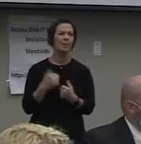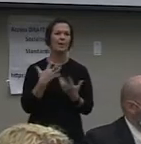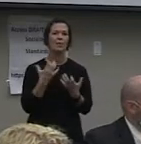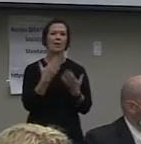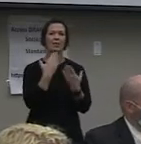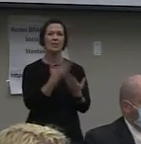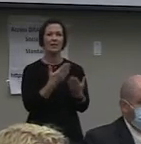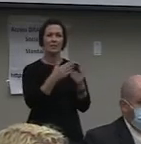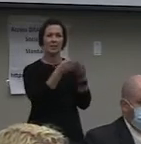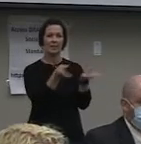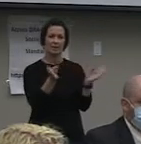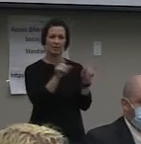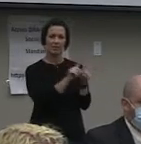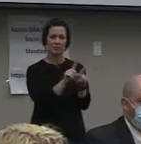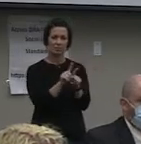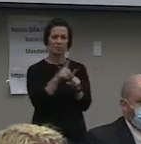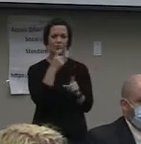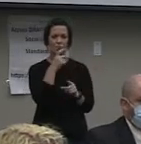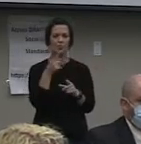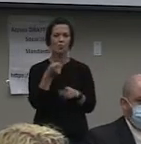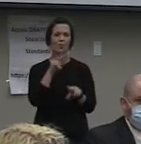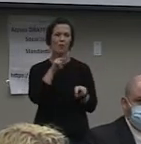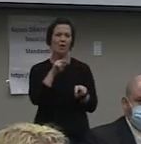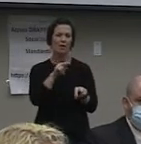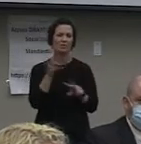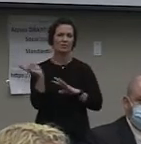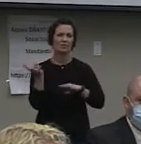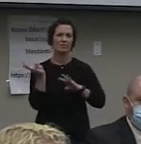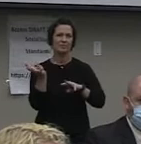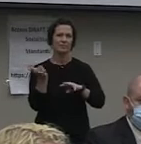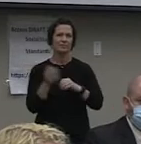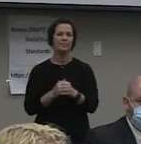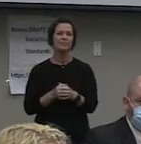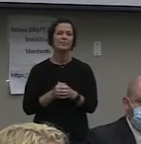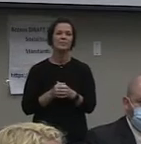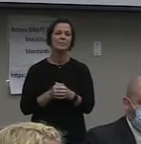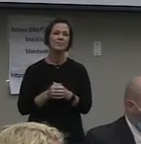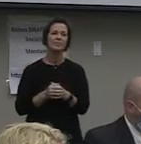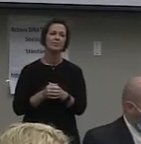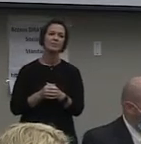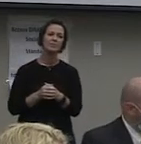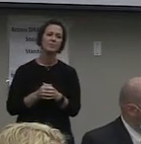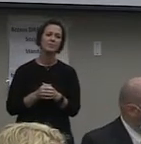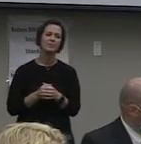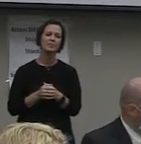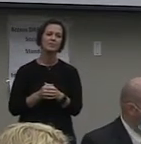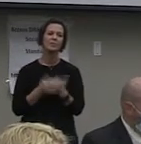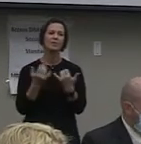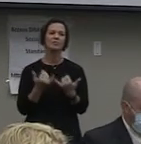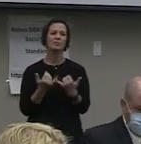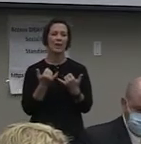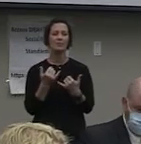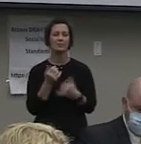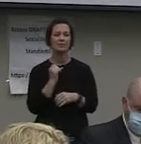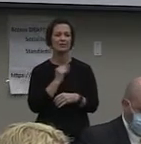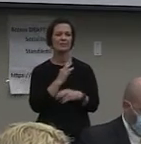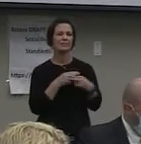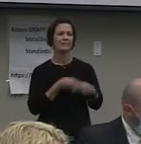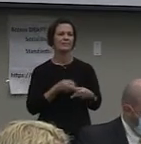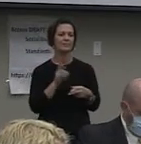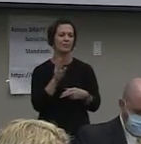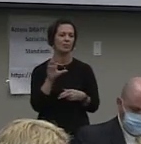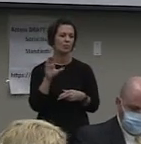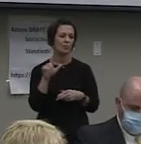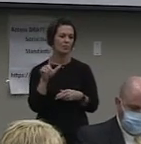thank the public who are watching via the live stream, and we appreciate the comments we're gonna hear from you later. At this time, staff will call roll.